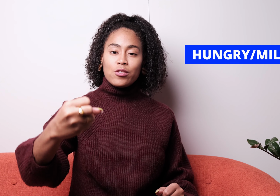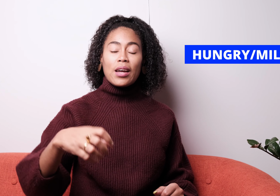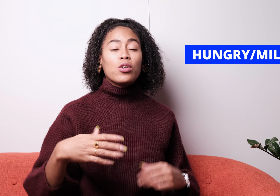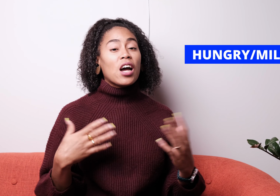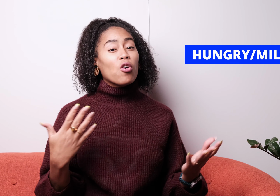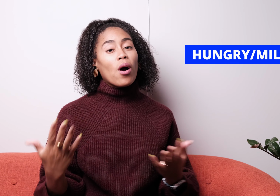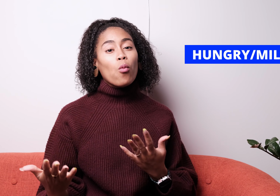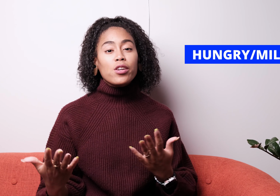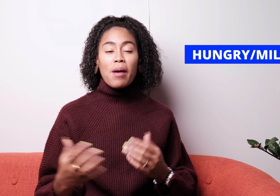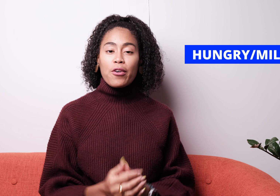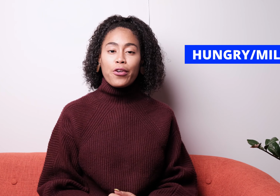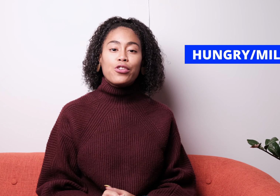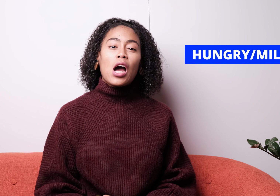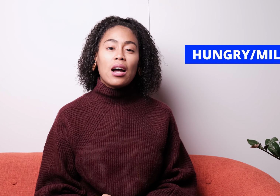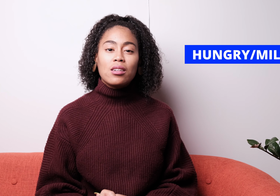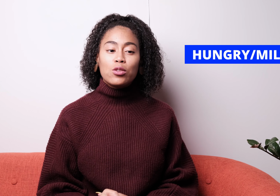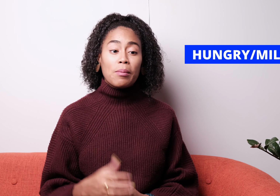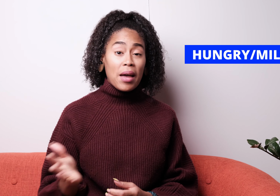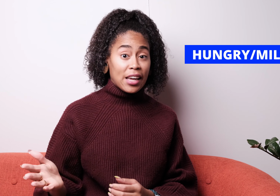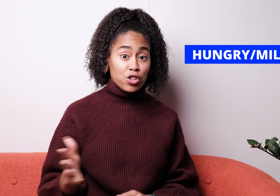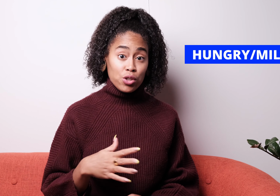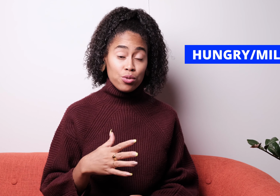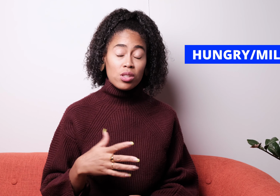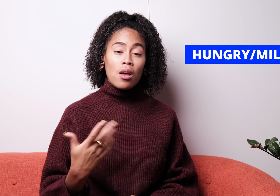Right? Whichever one works better for your child, you can pick and choose,